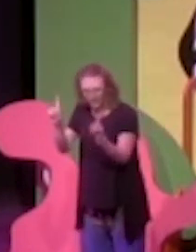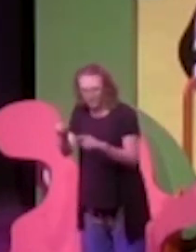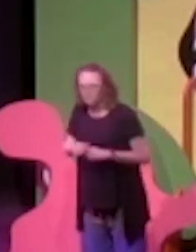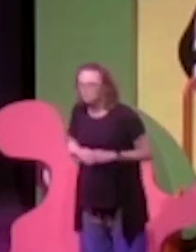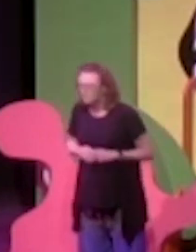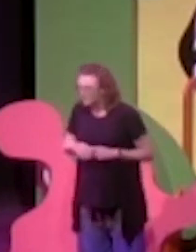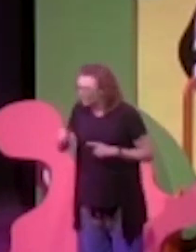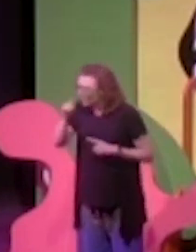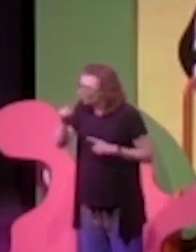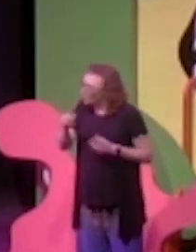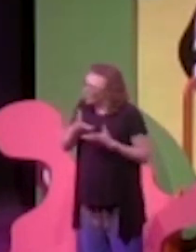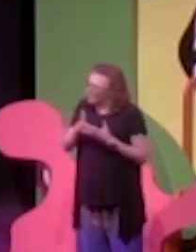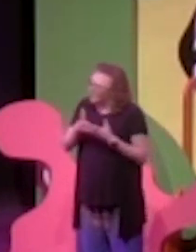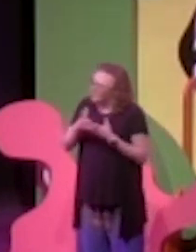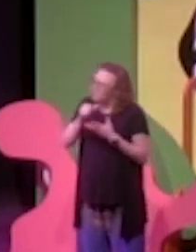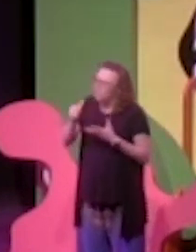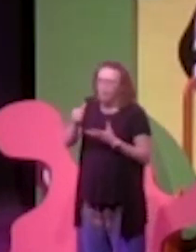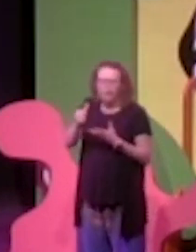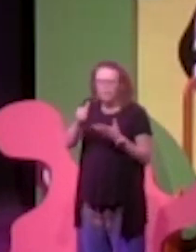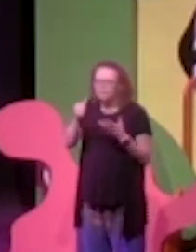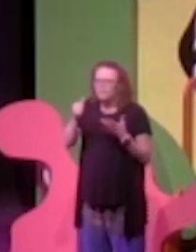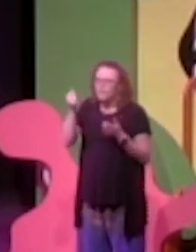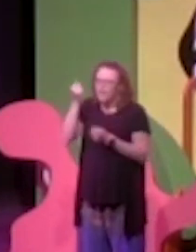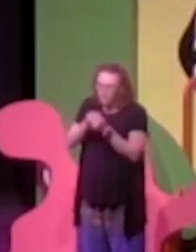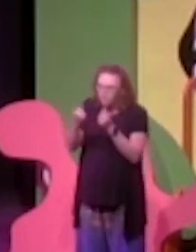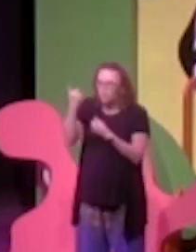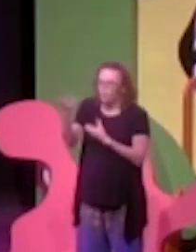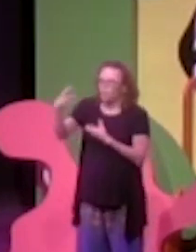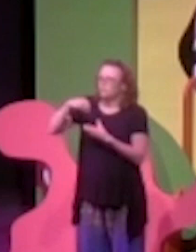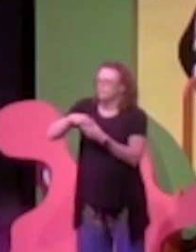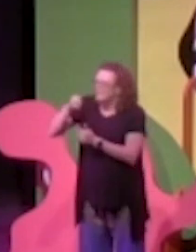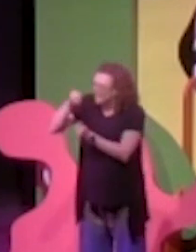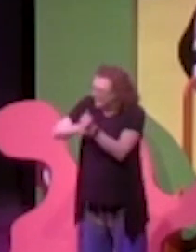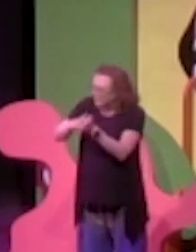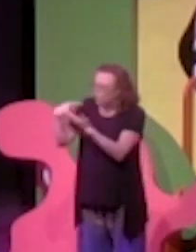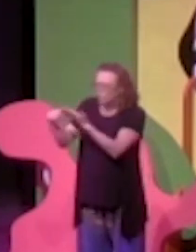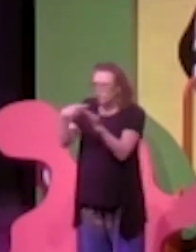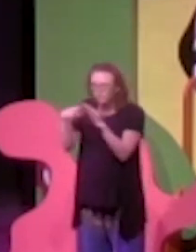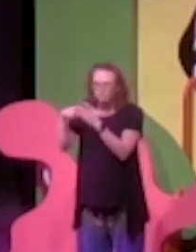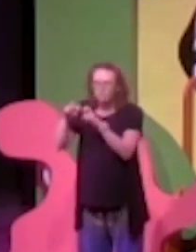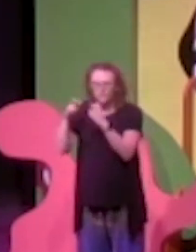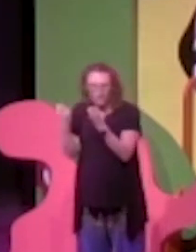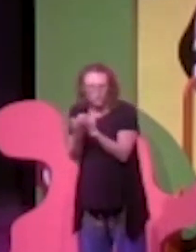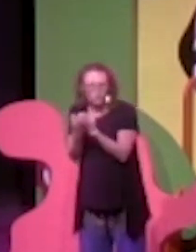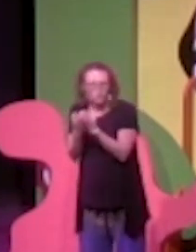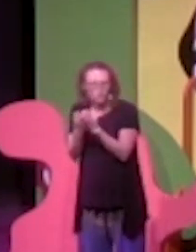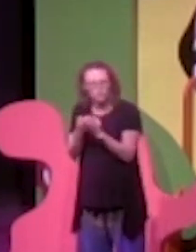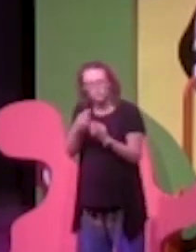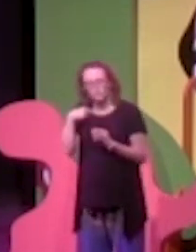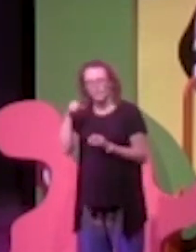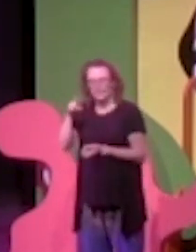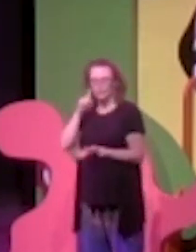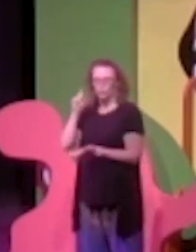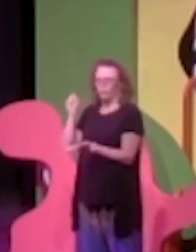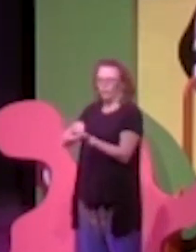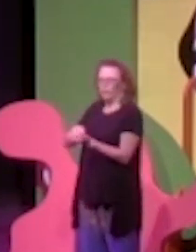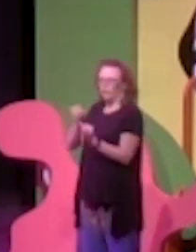sitting at a lot of tables. And just really recognizing we're in a like once in a generation moment